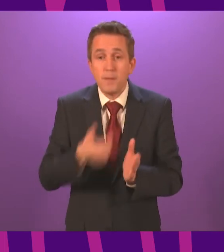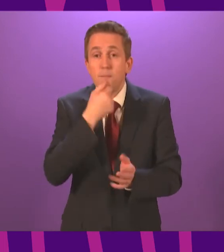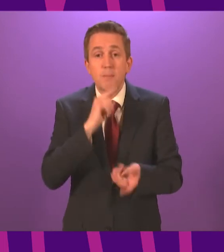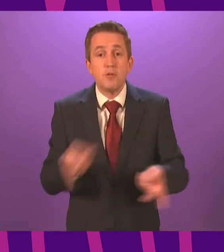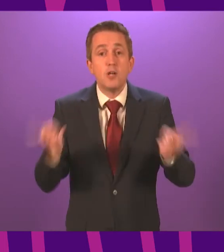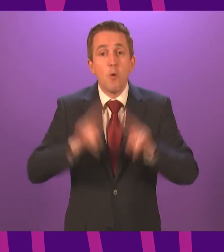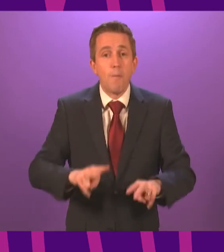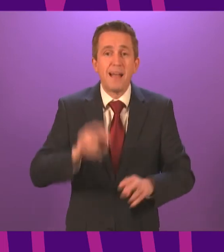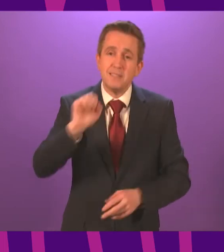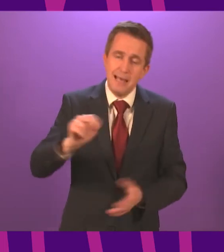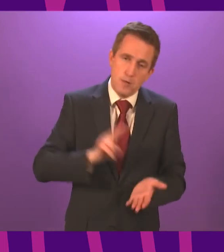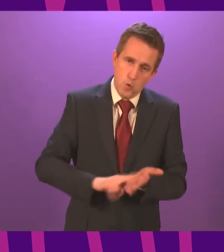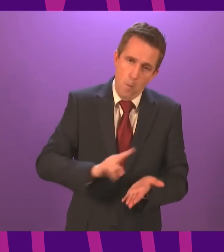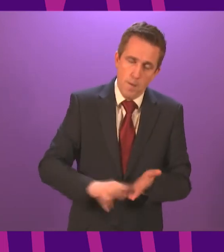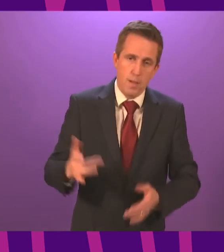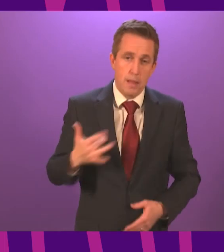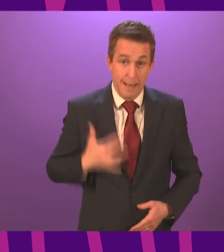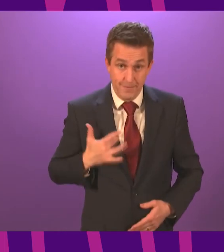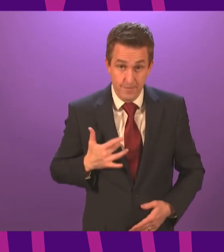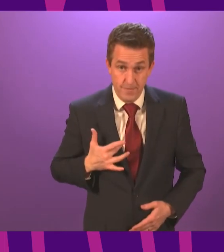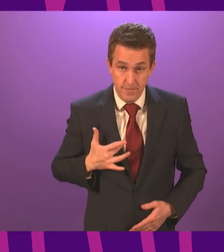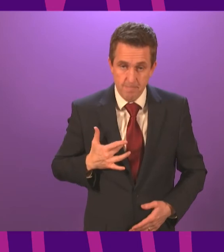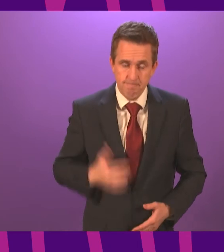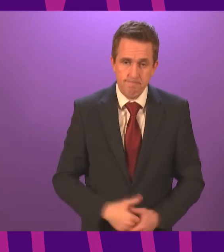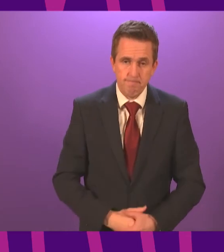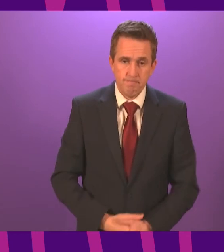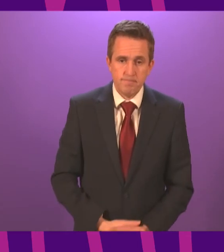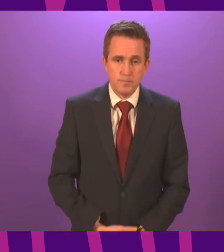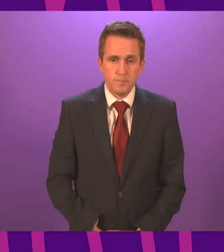normal day-to-day life. Thank you, Presiding Officer.